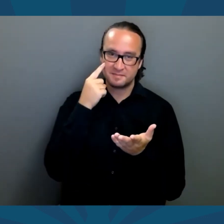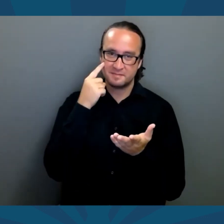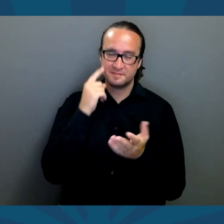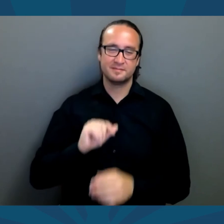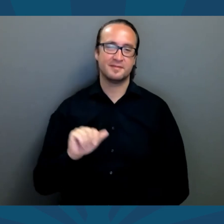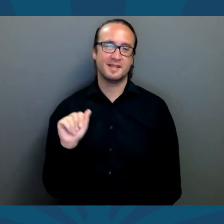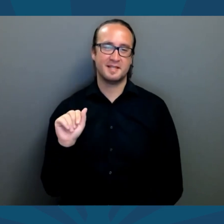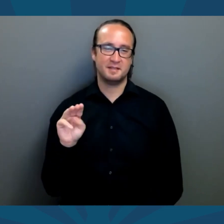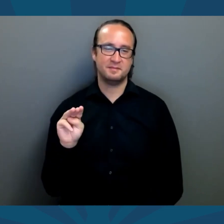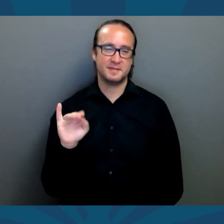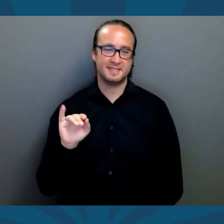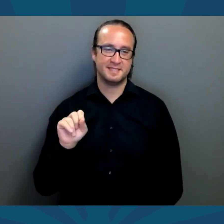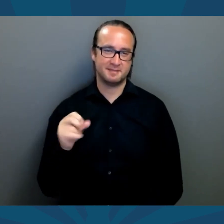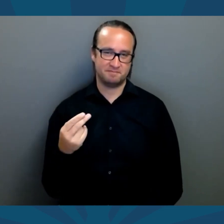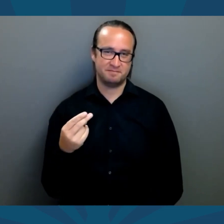government.